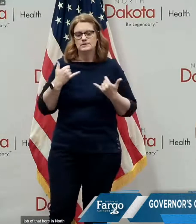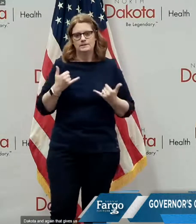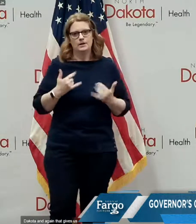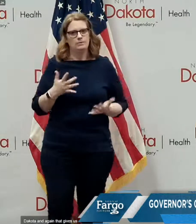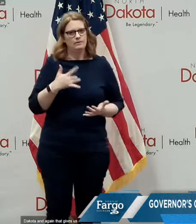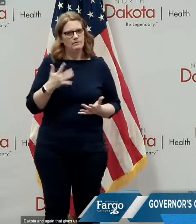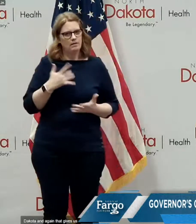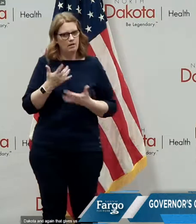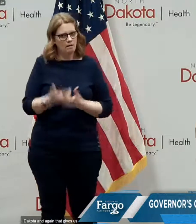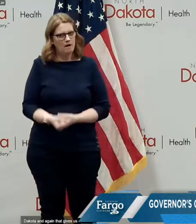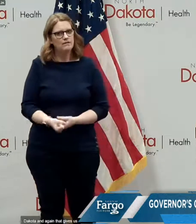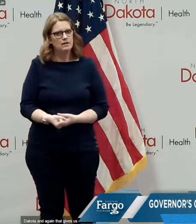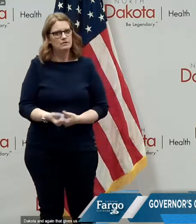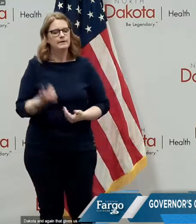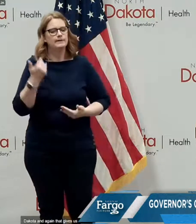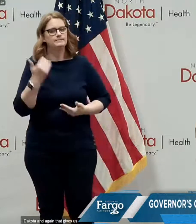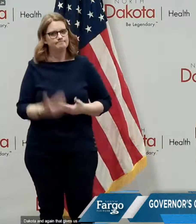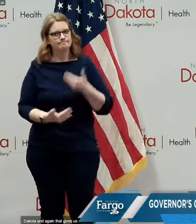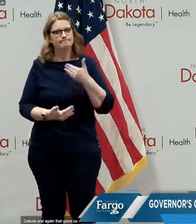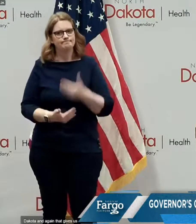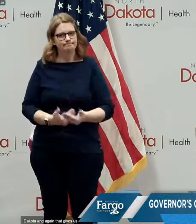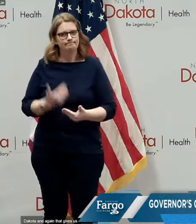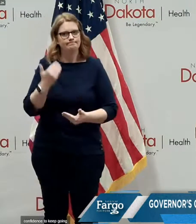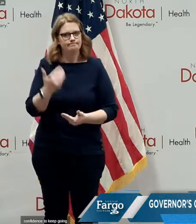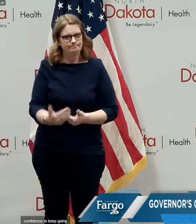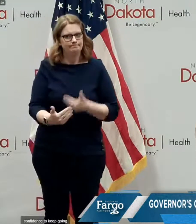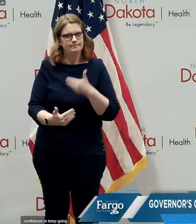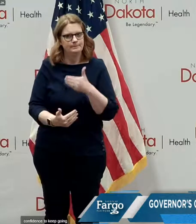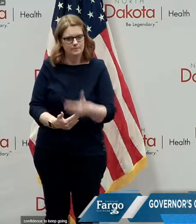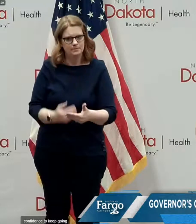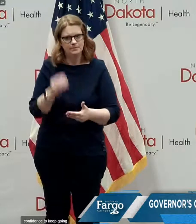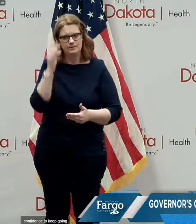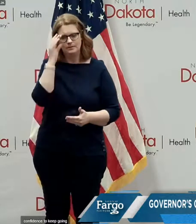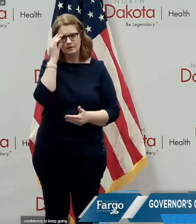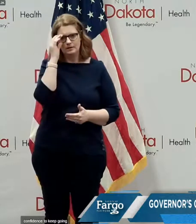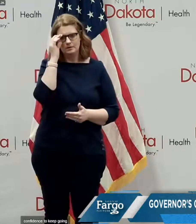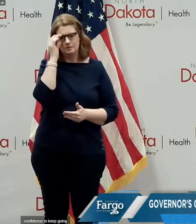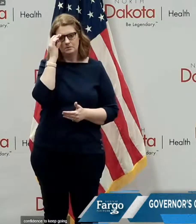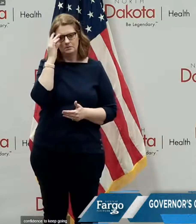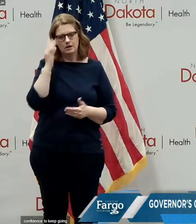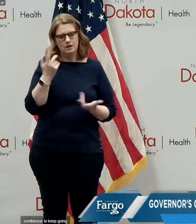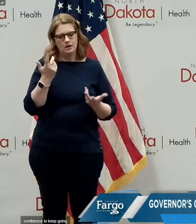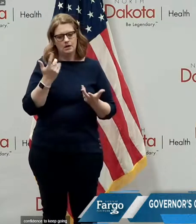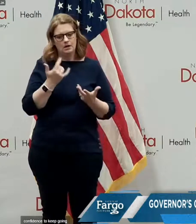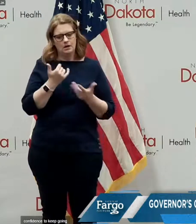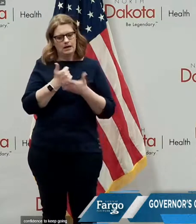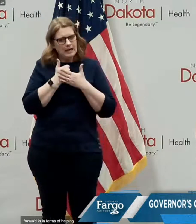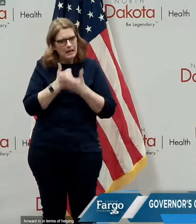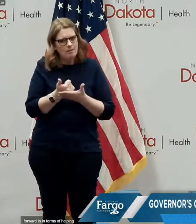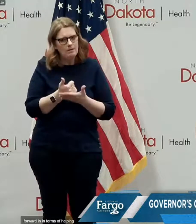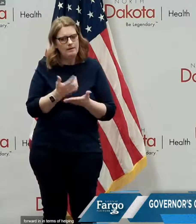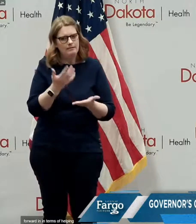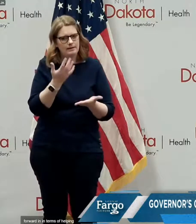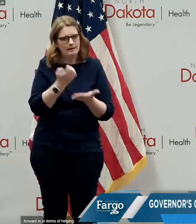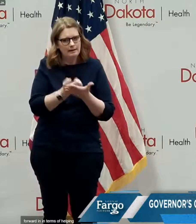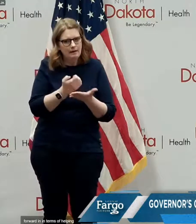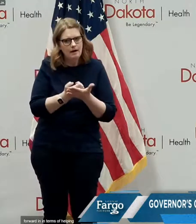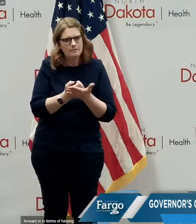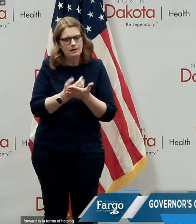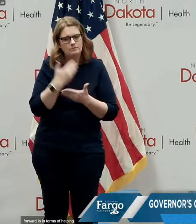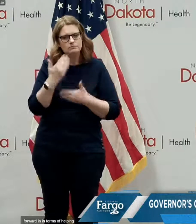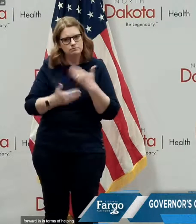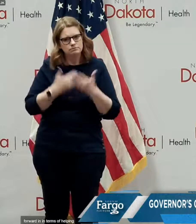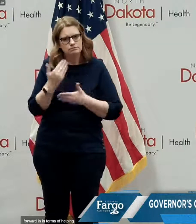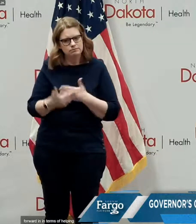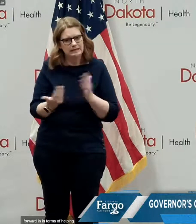keep going forward in terms of helping get our economy going even